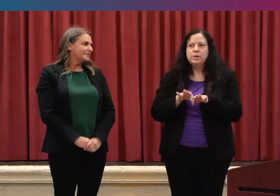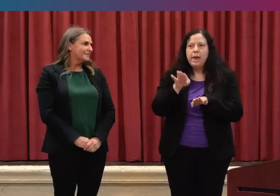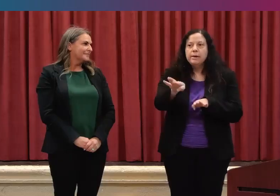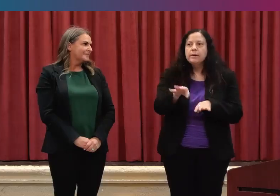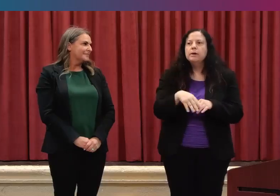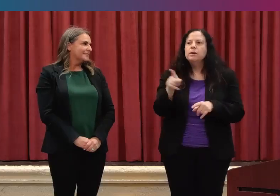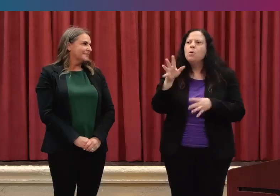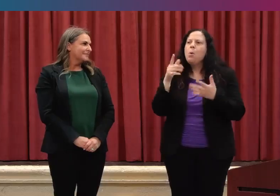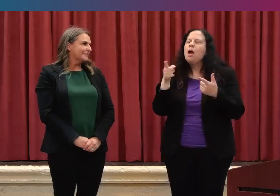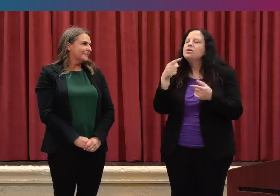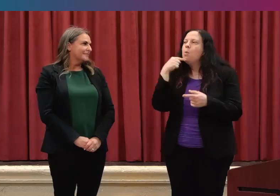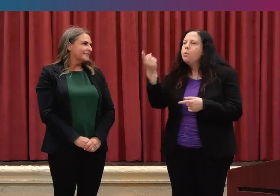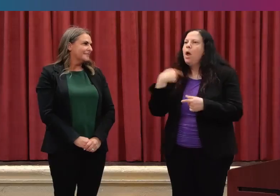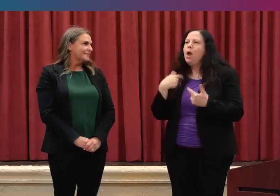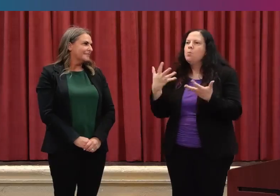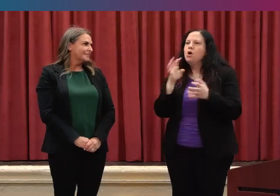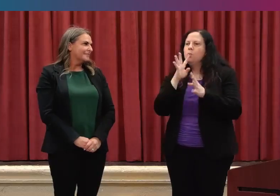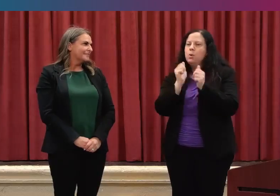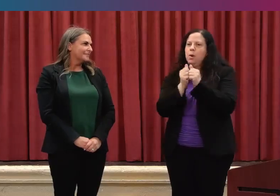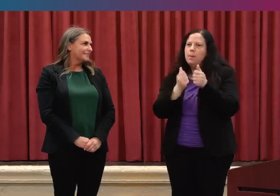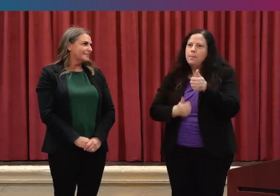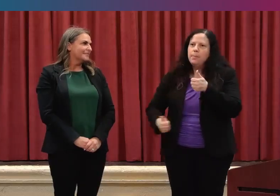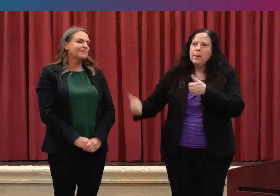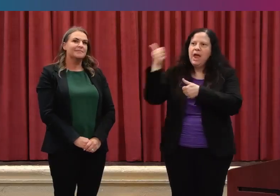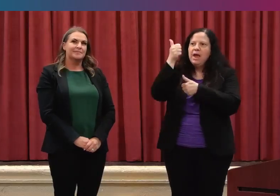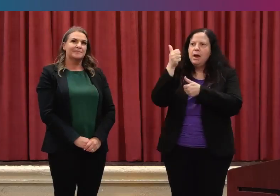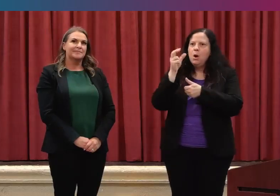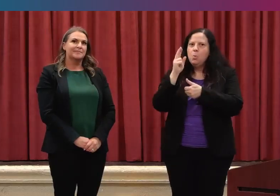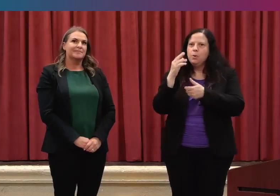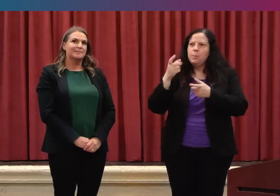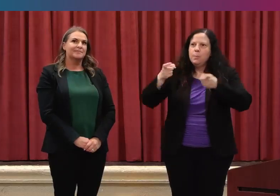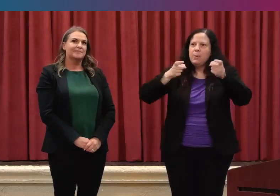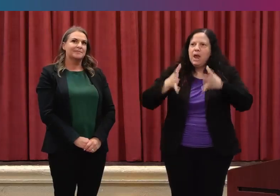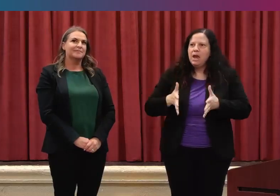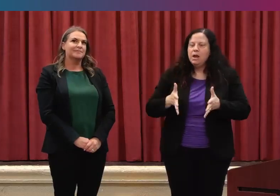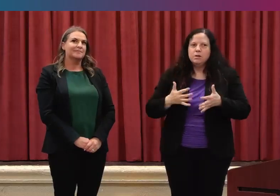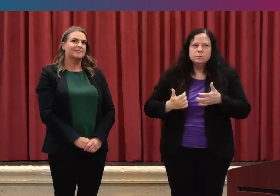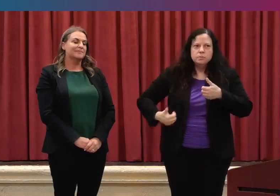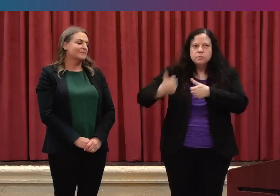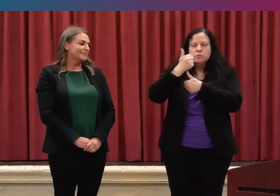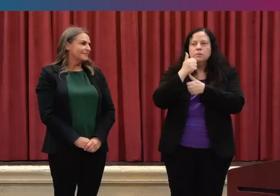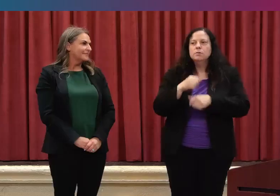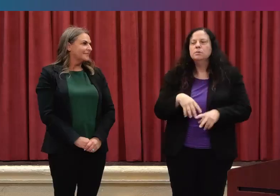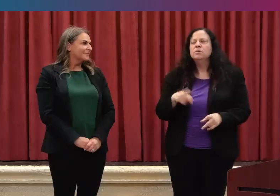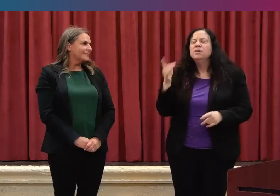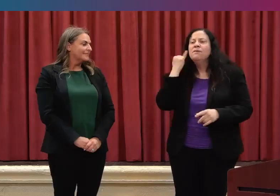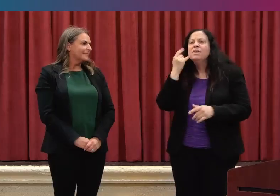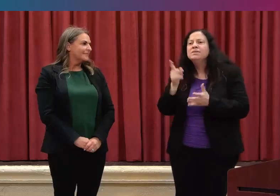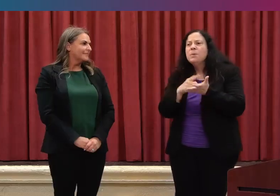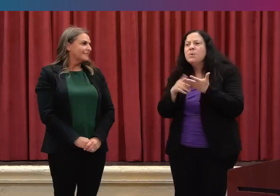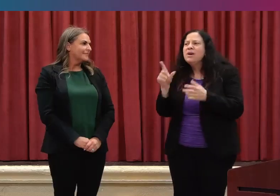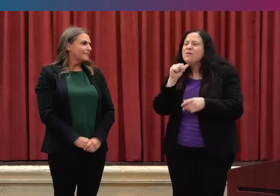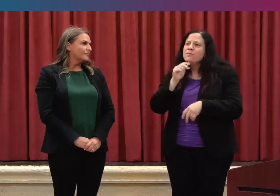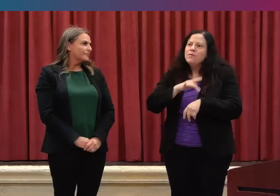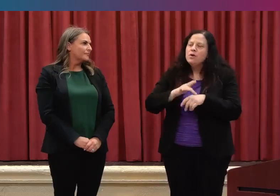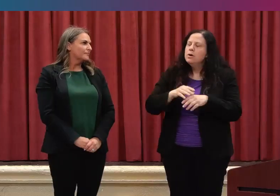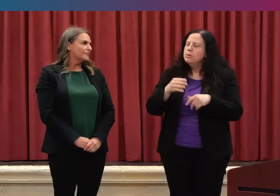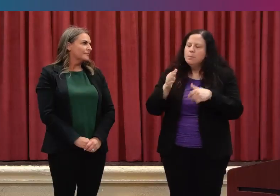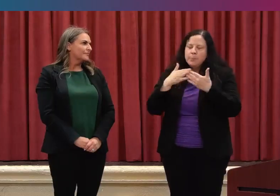no, we can tell you what the next steps are. You know, you can talk with a manager or a supervisor in that one,